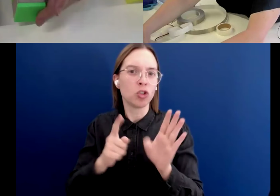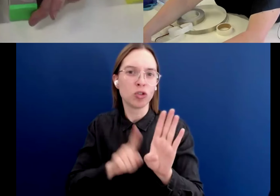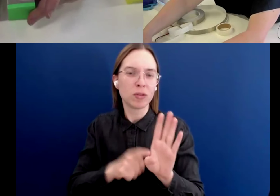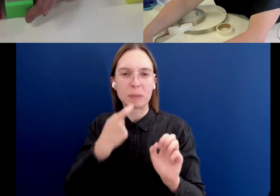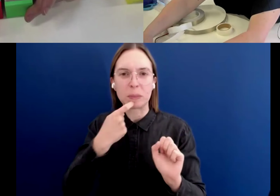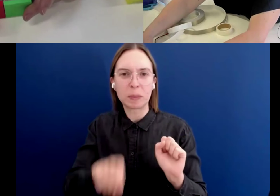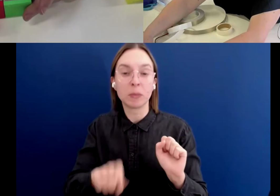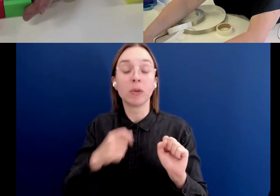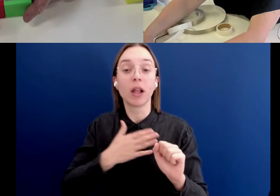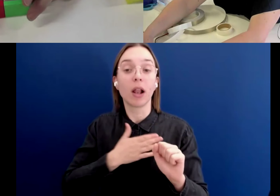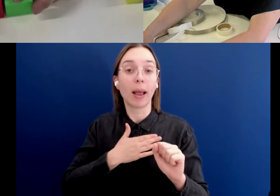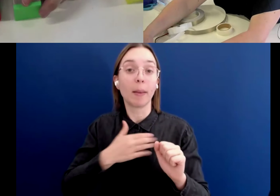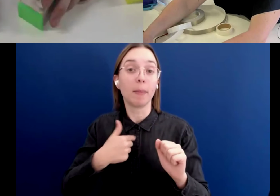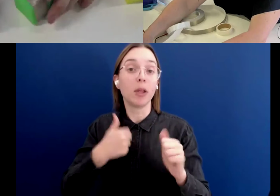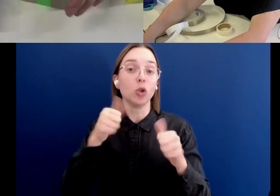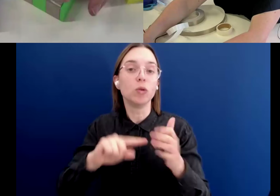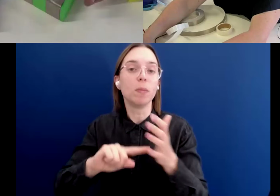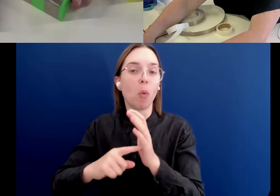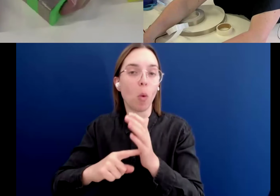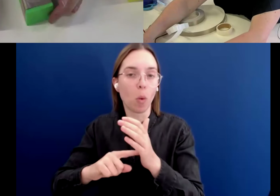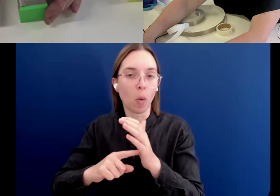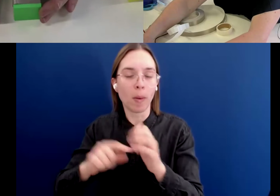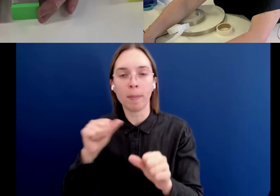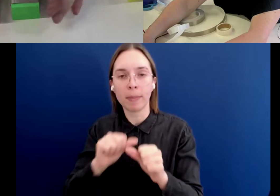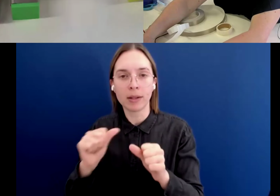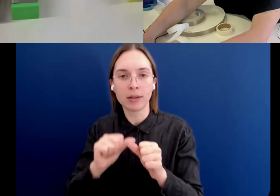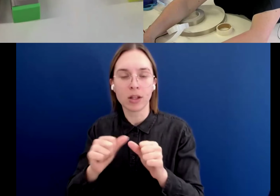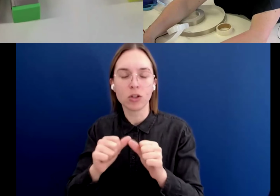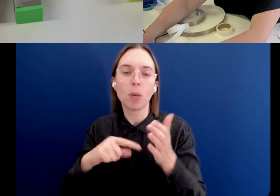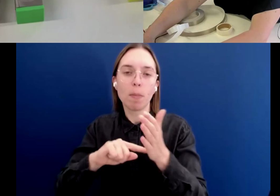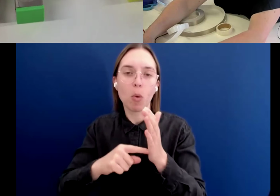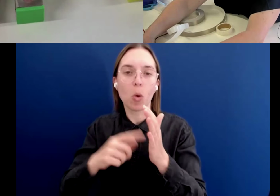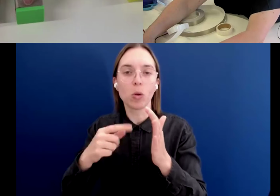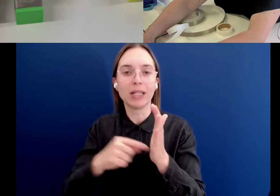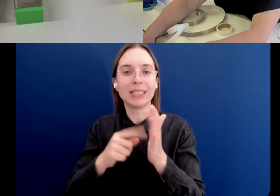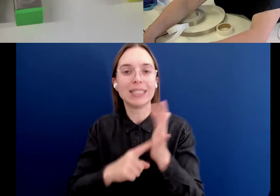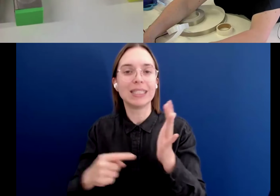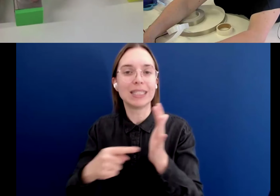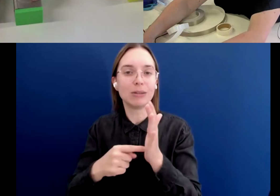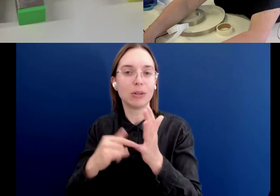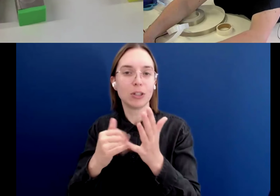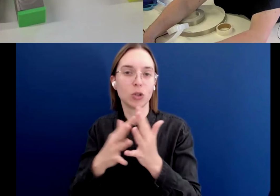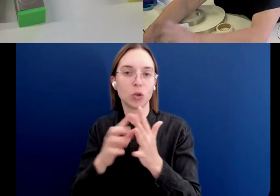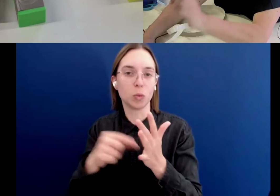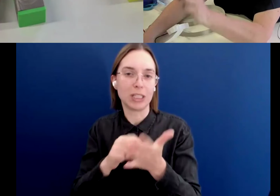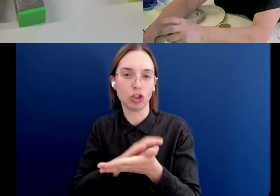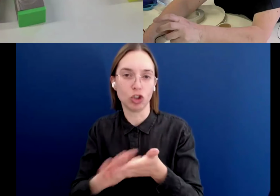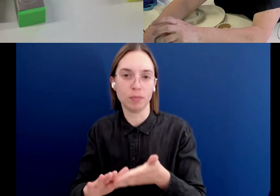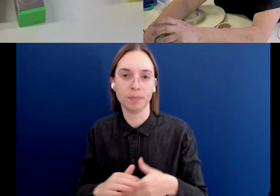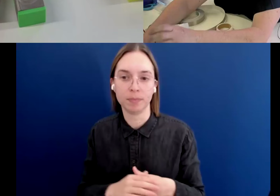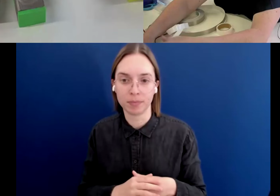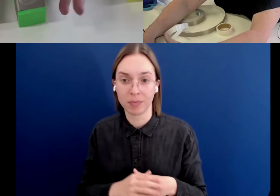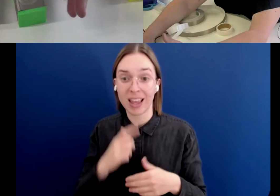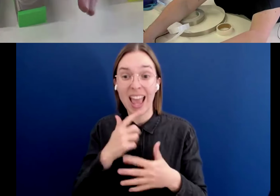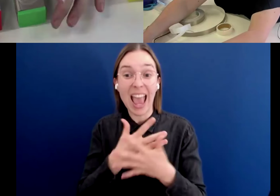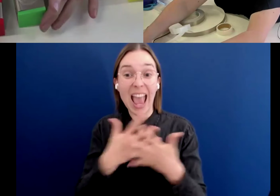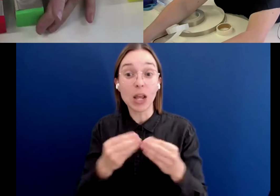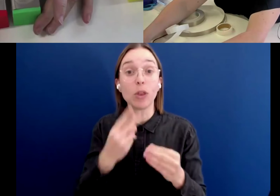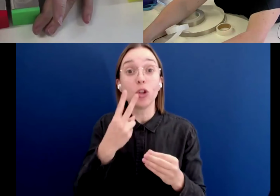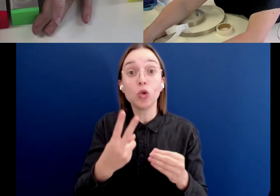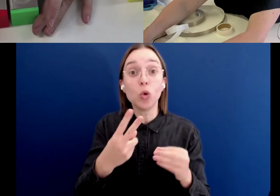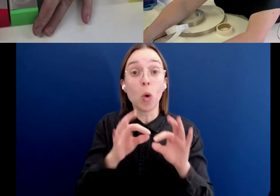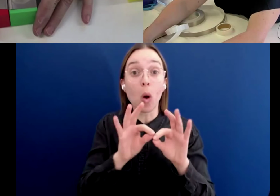cool. Basically, anything that has two wires or two legs can